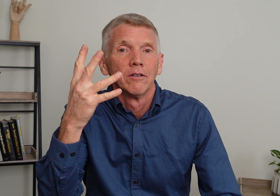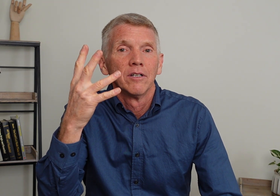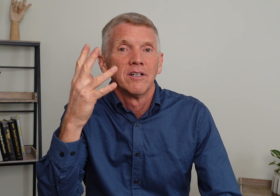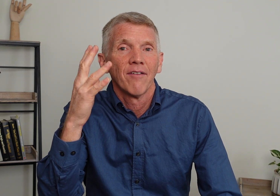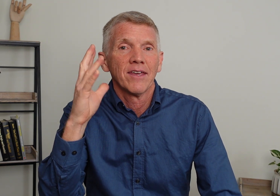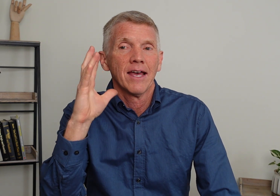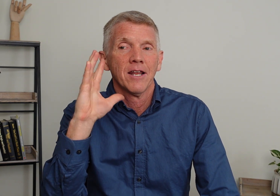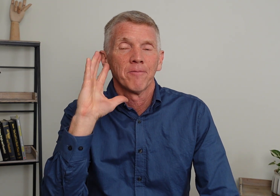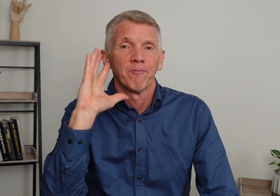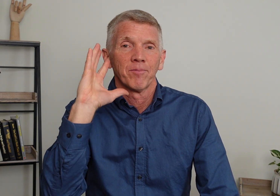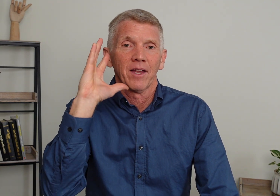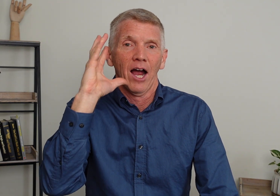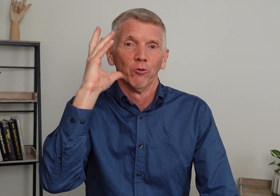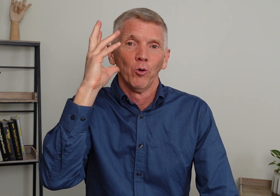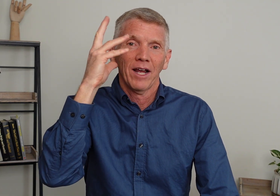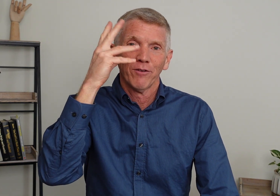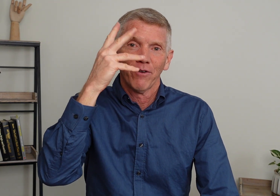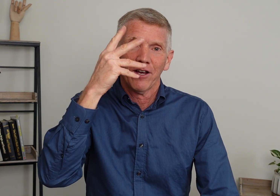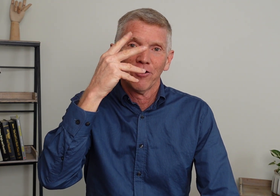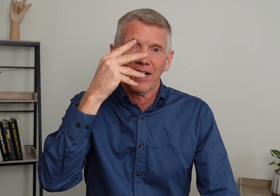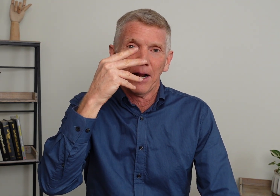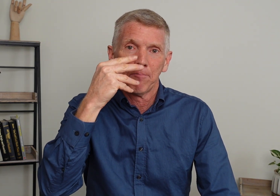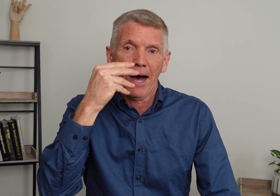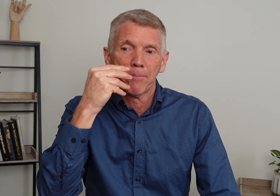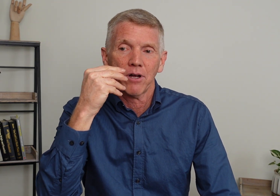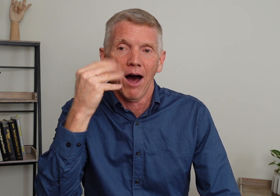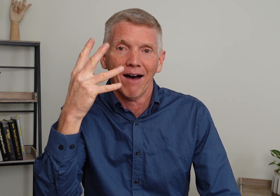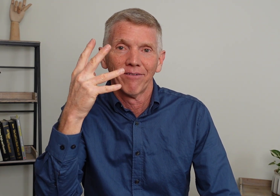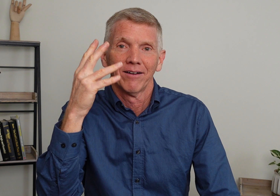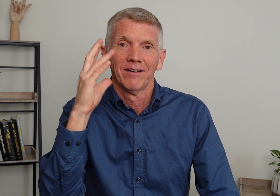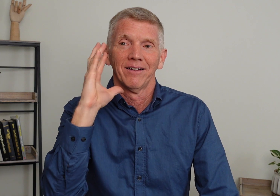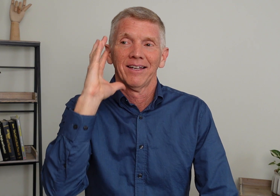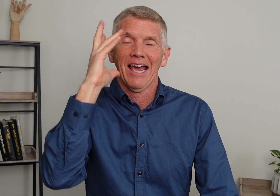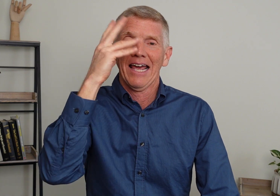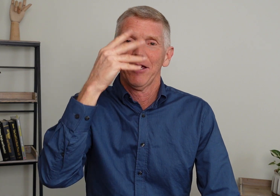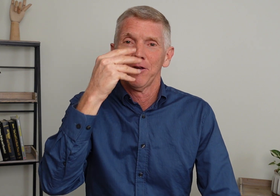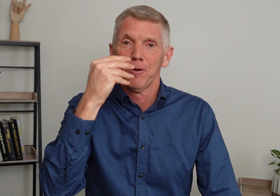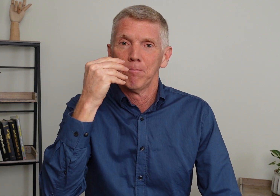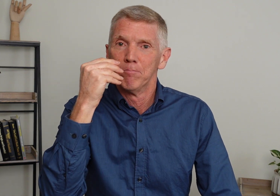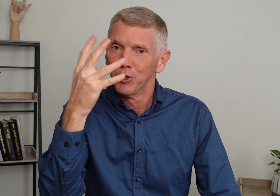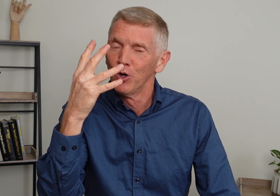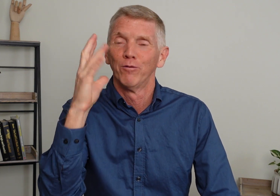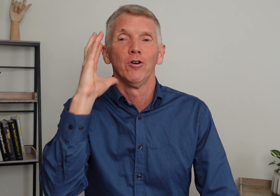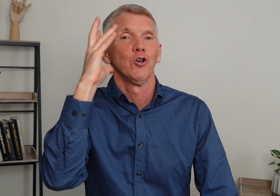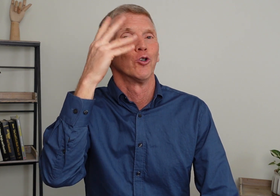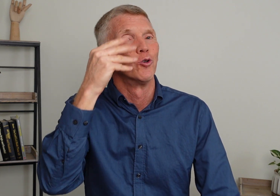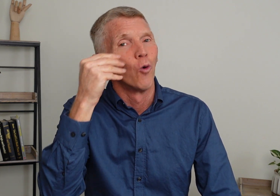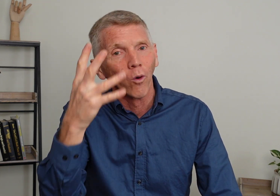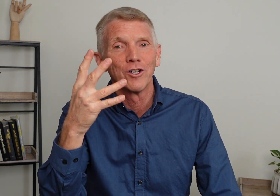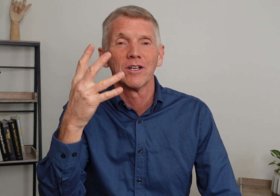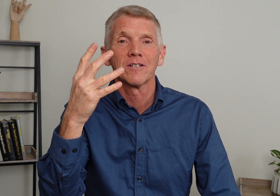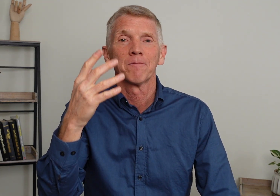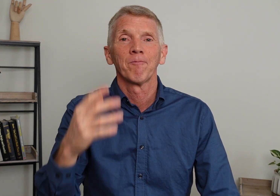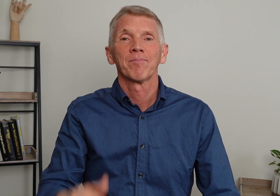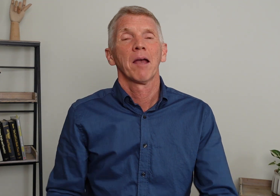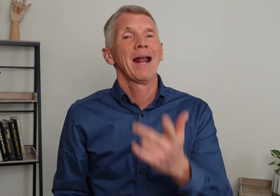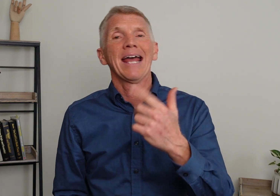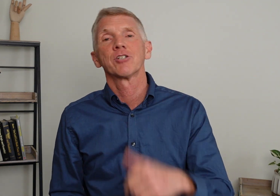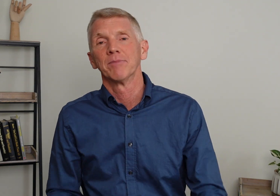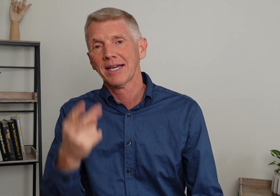See at the end? I rotate the fingers and it pops off, okay? Beautiful, gorgeous. How about handsome? Take an